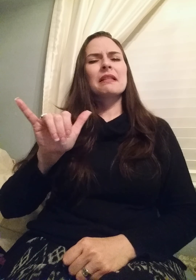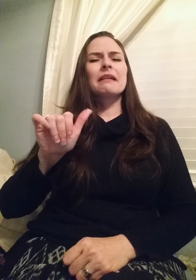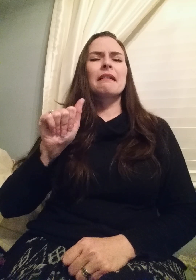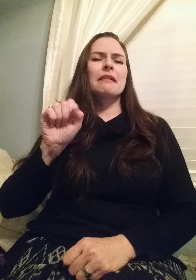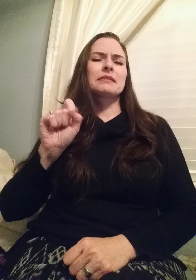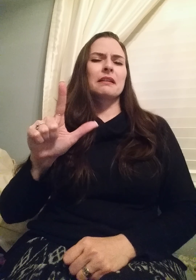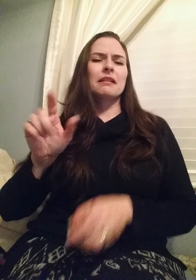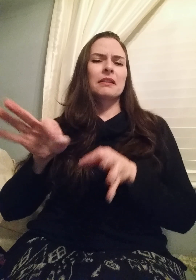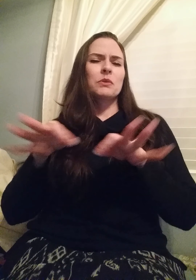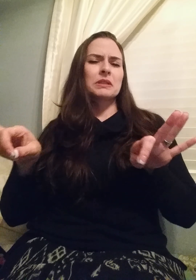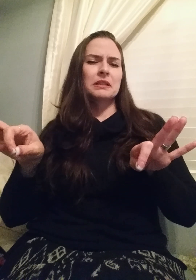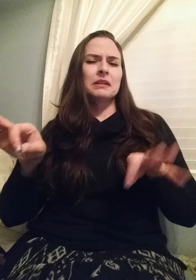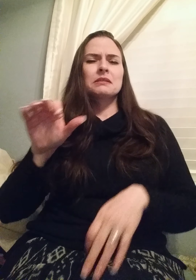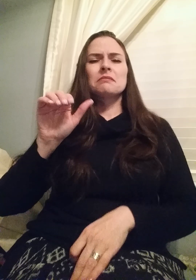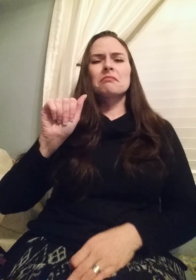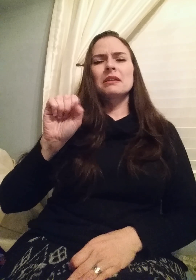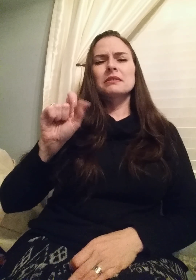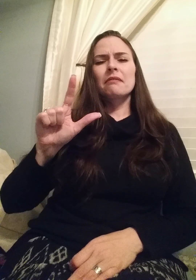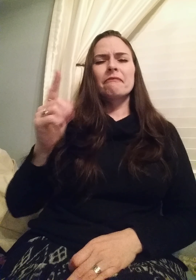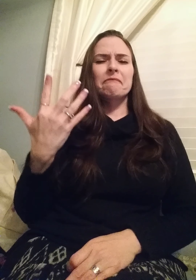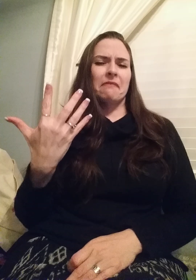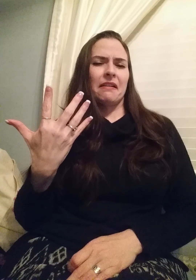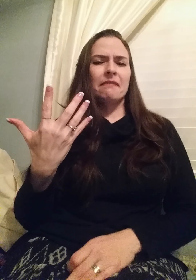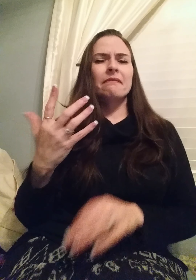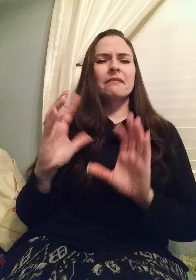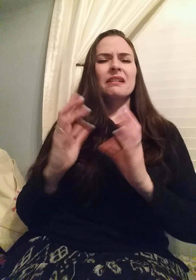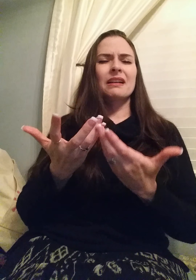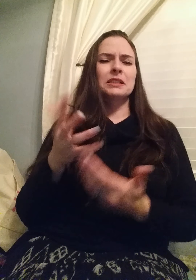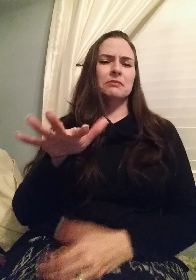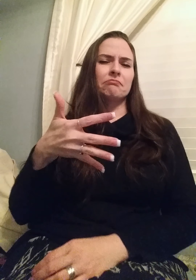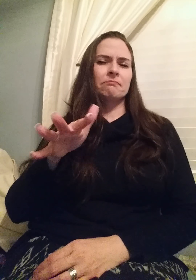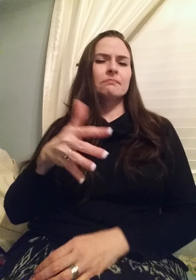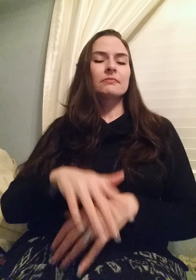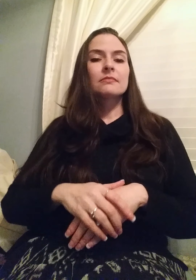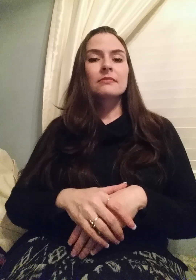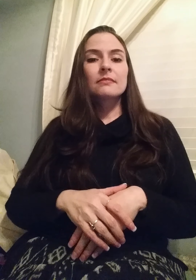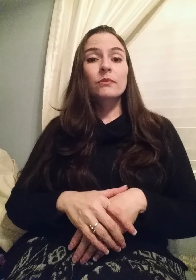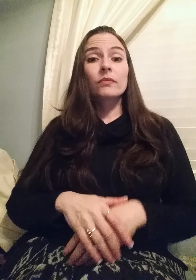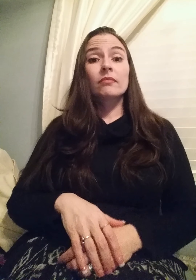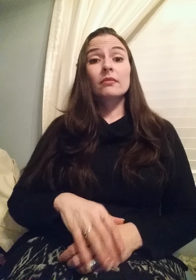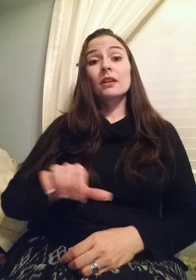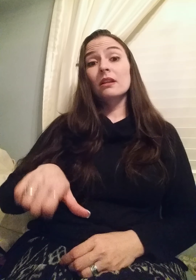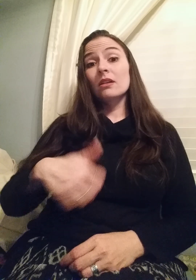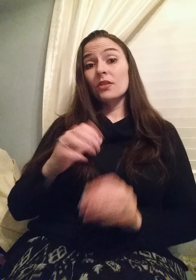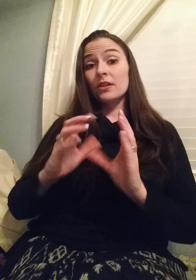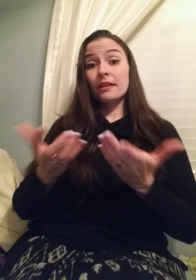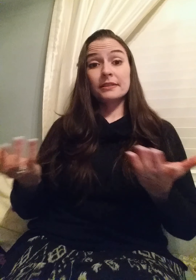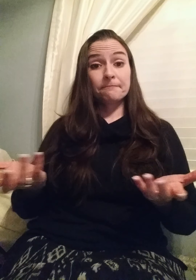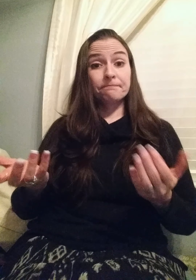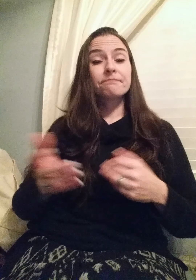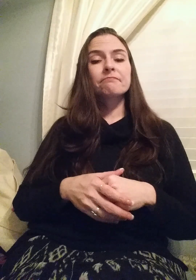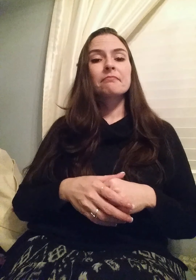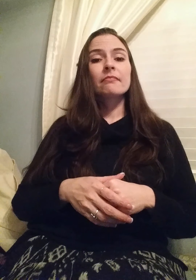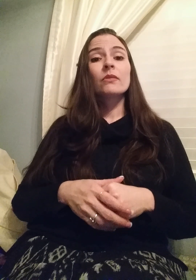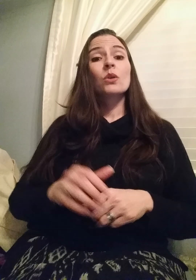linguistics/ASL 5 type class. Another course we've added is working with deaf-blind persons. That doesn't